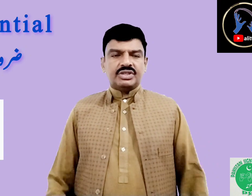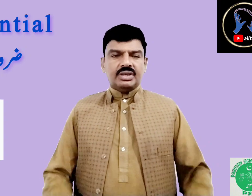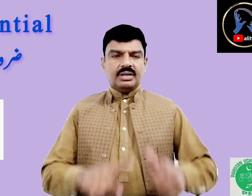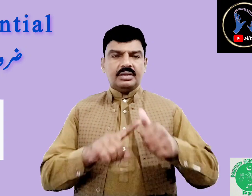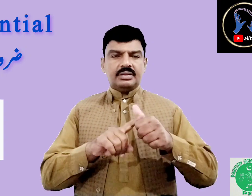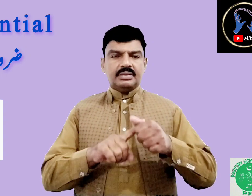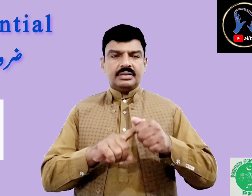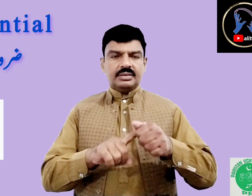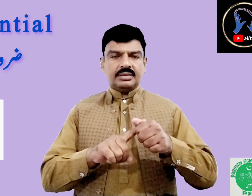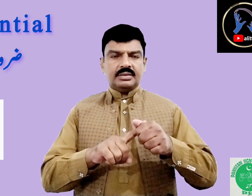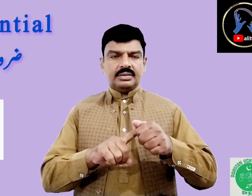essential